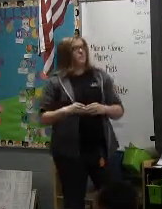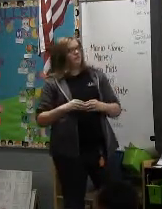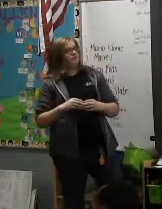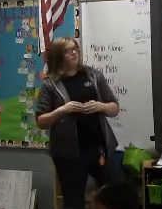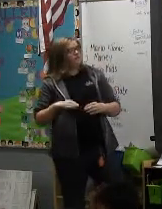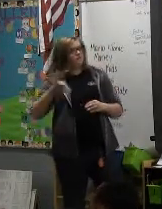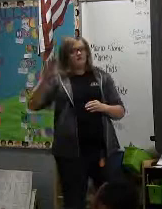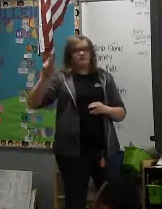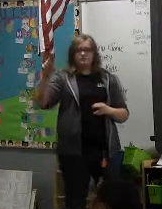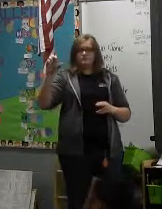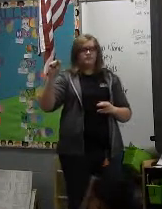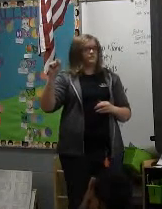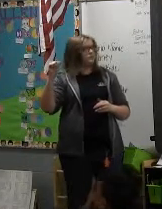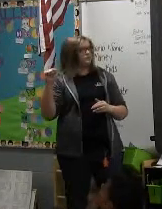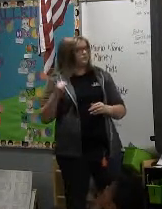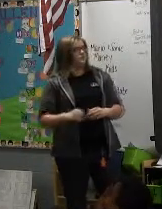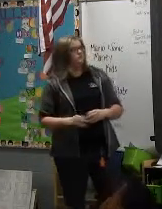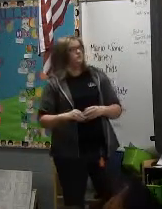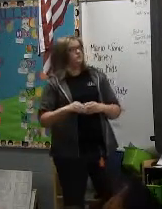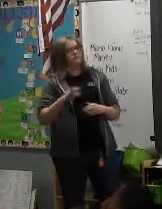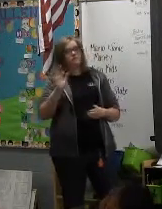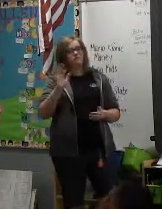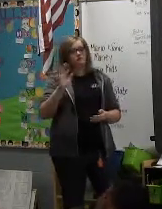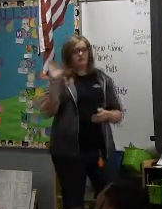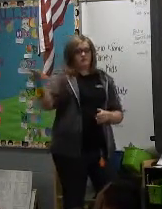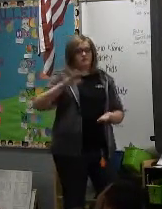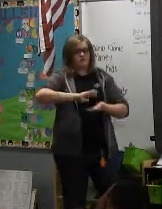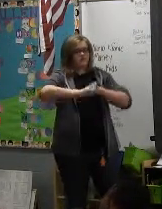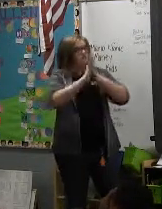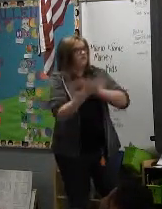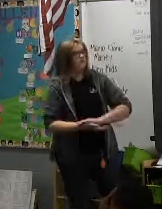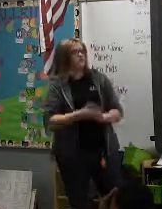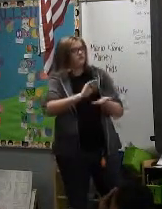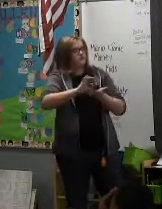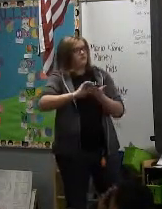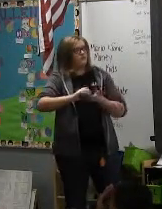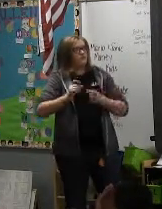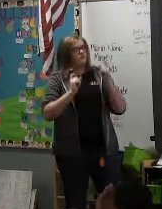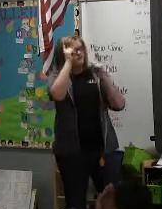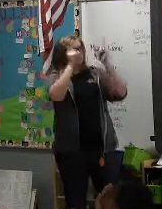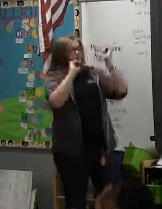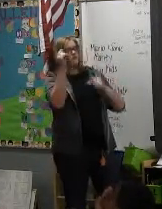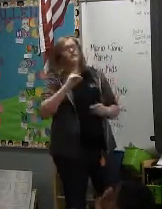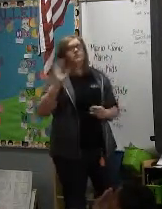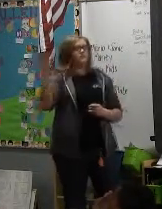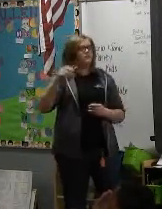the nicest suits and walked around the city like he owned the place.